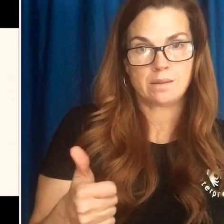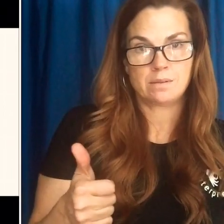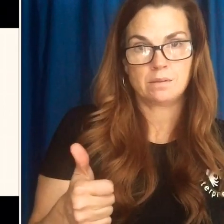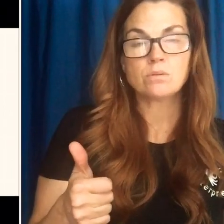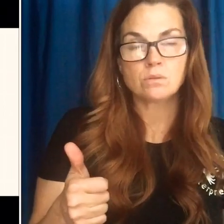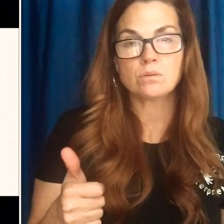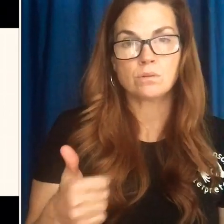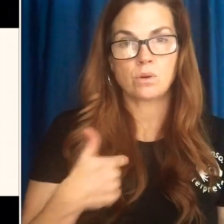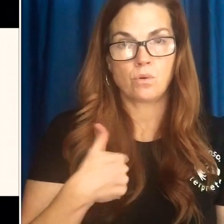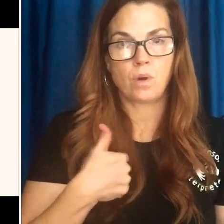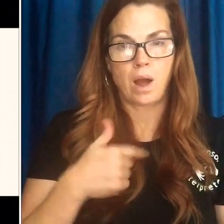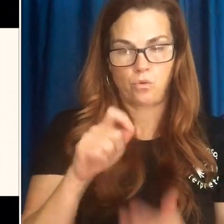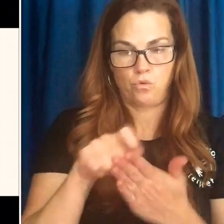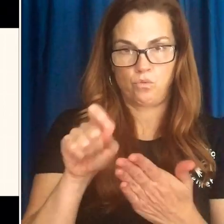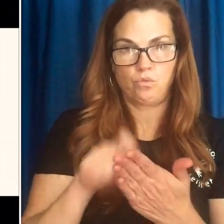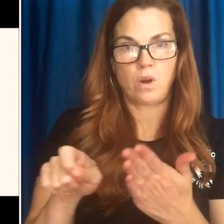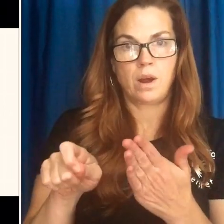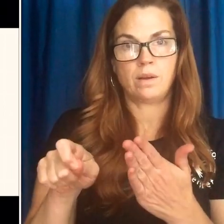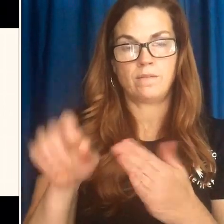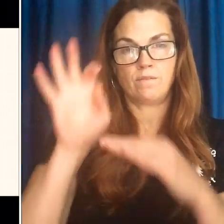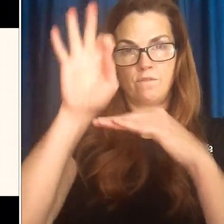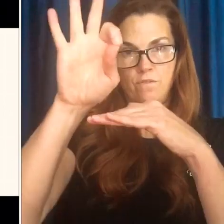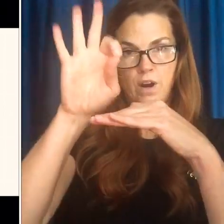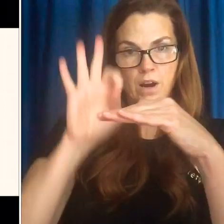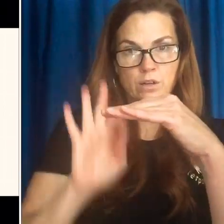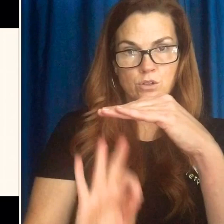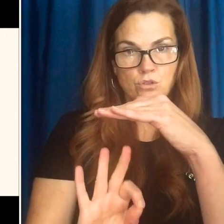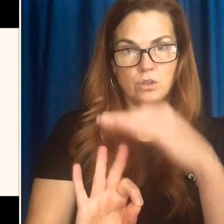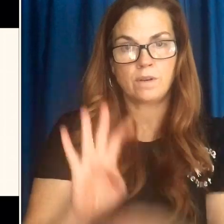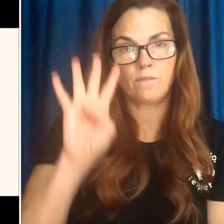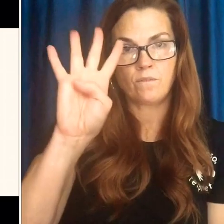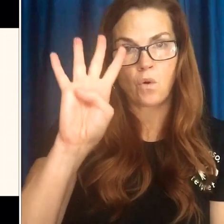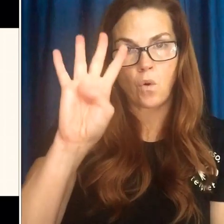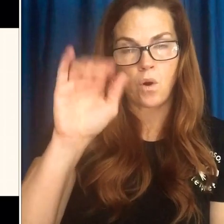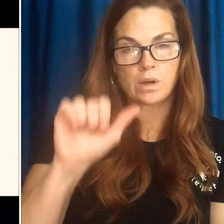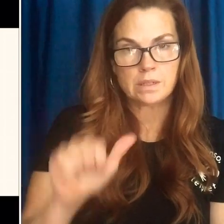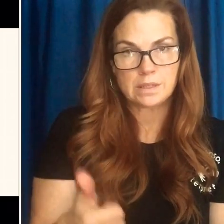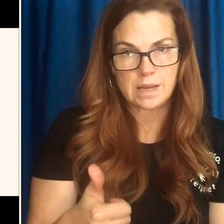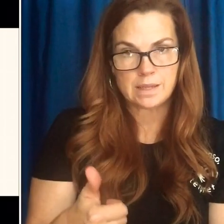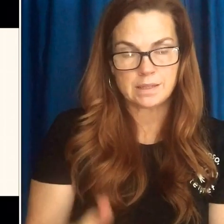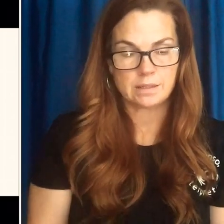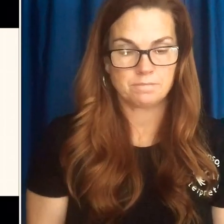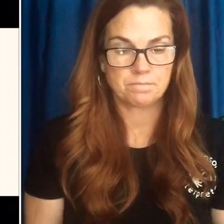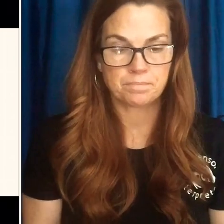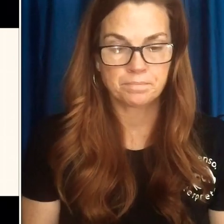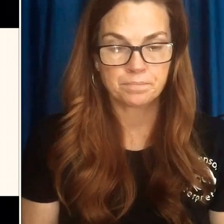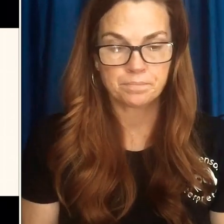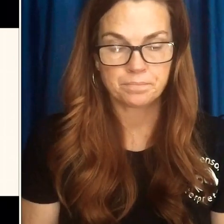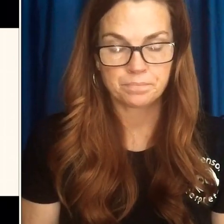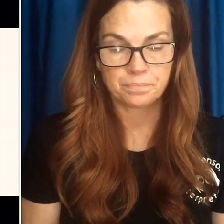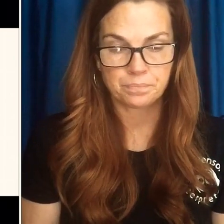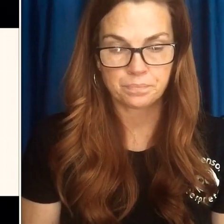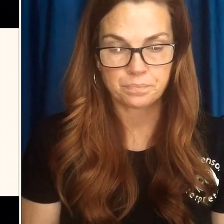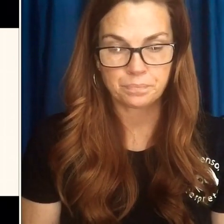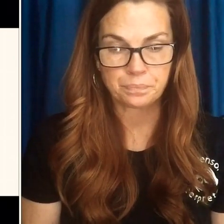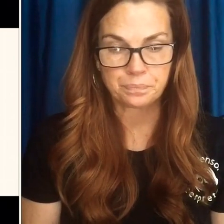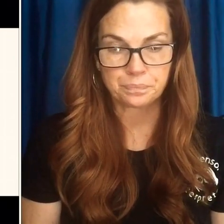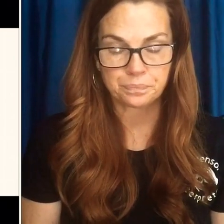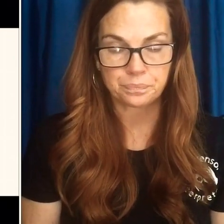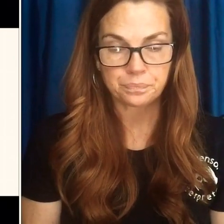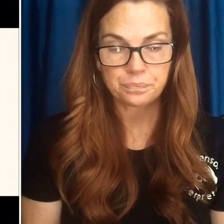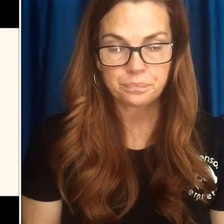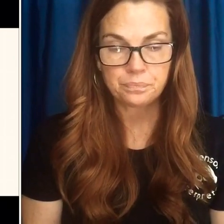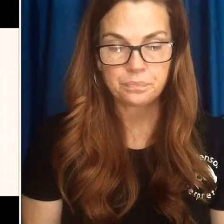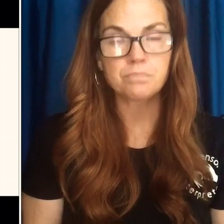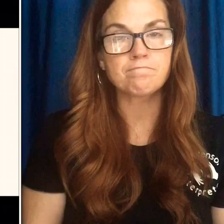decimal as a fraction. 4 over its place value of 10.